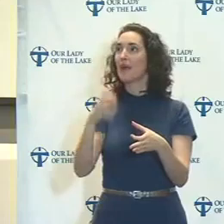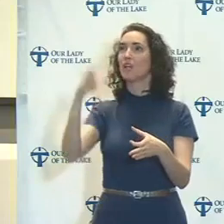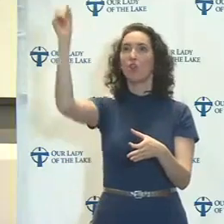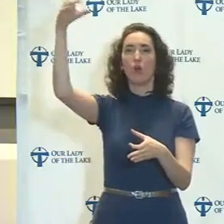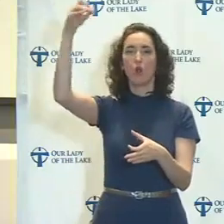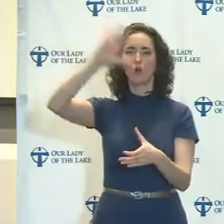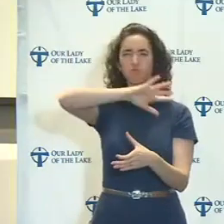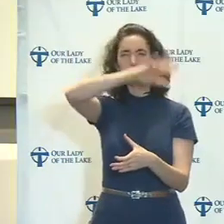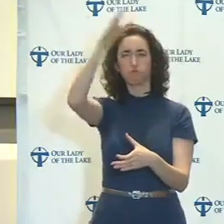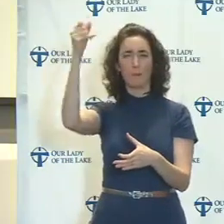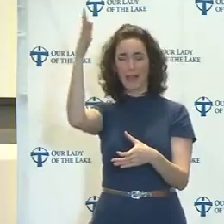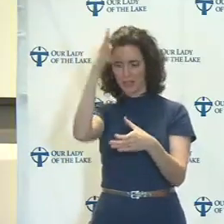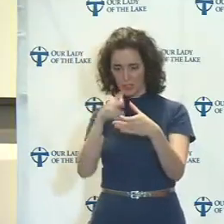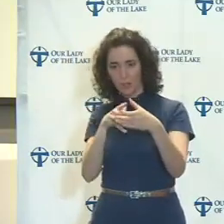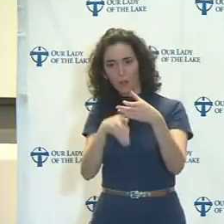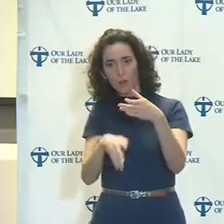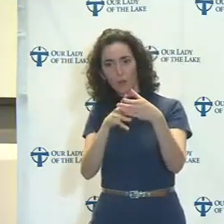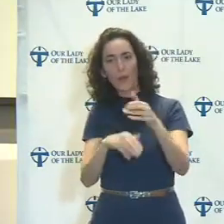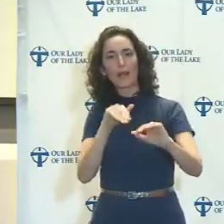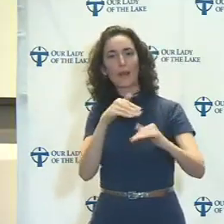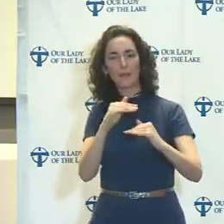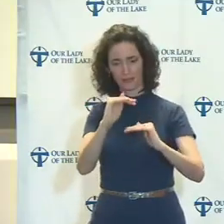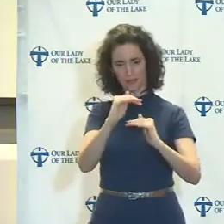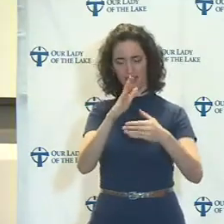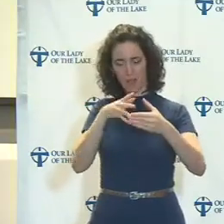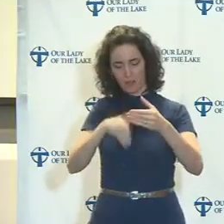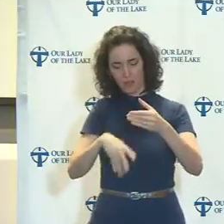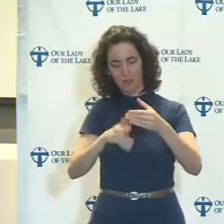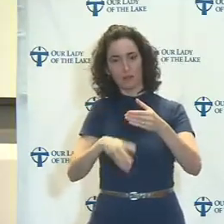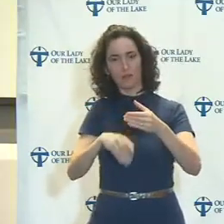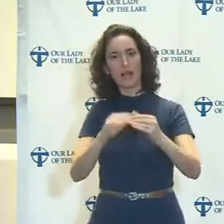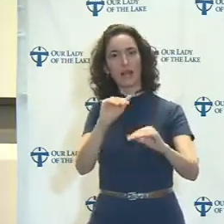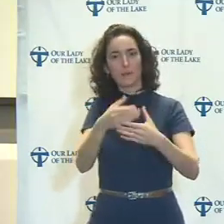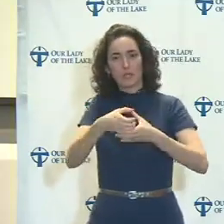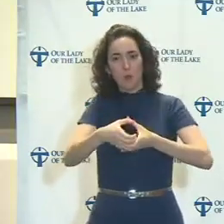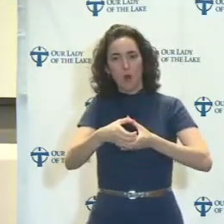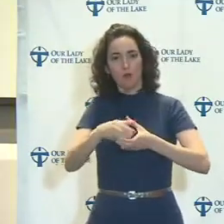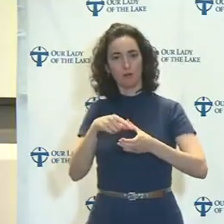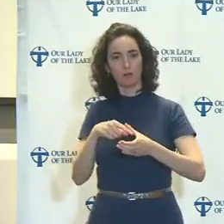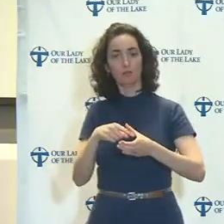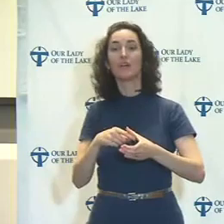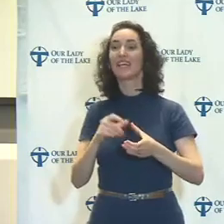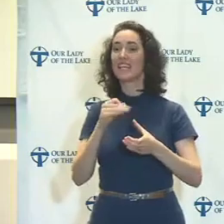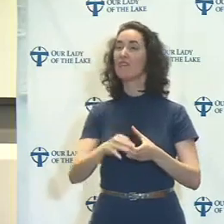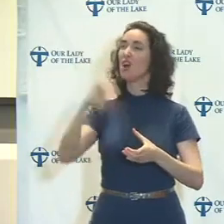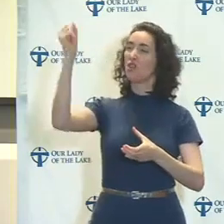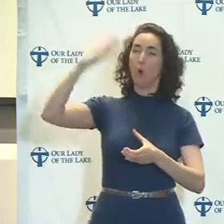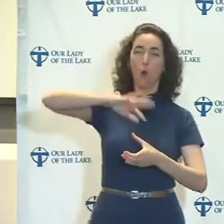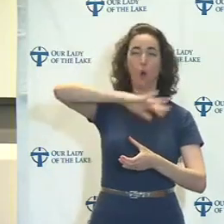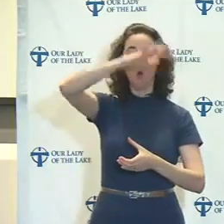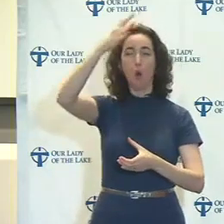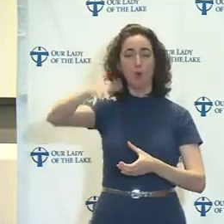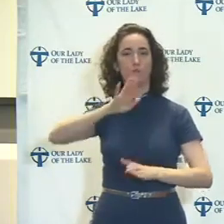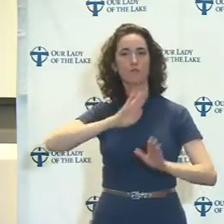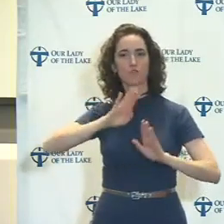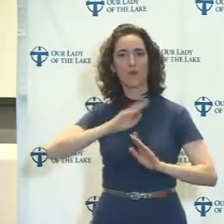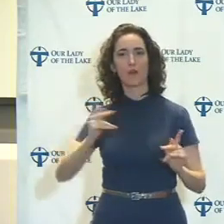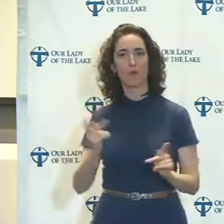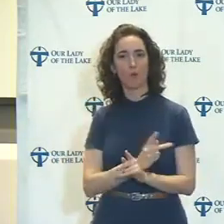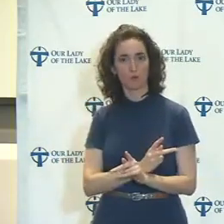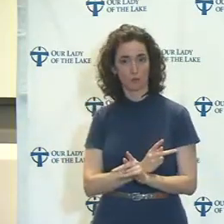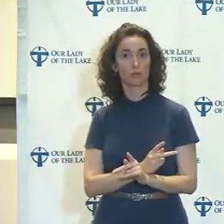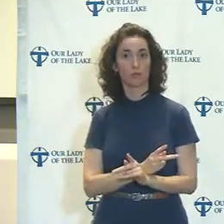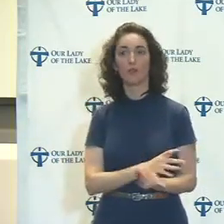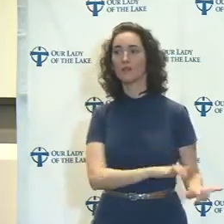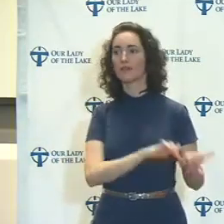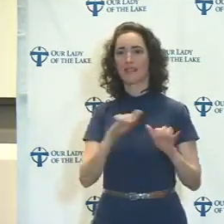want. It's not going to come out any faster. And what you're going to do is create a lot more frustration if you do that. And quite frankly, the other part